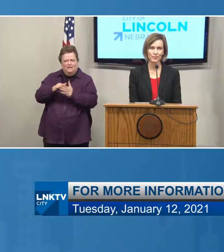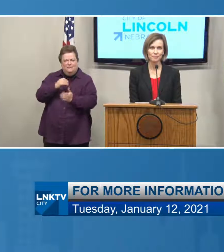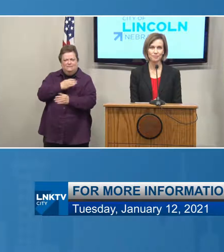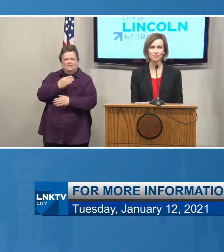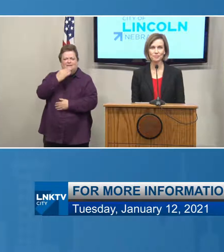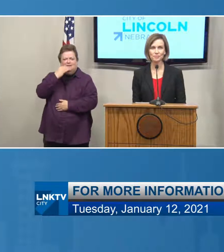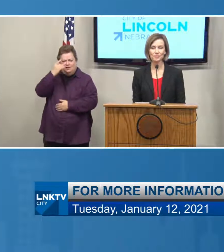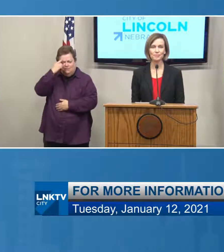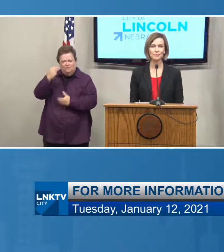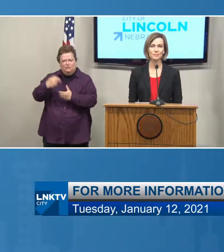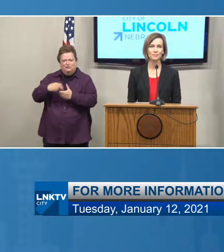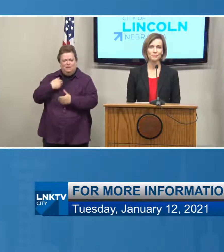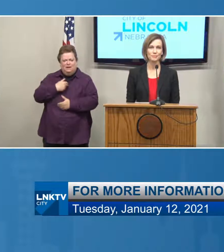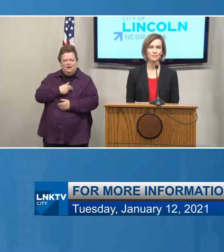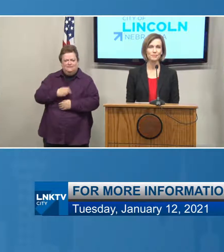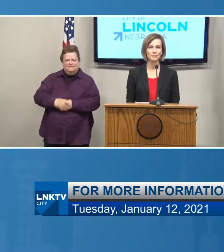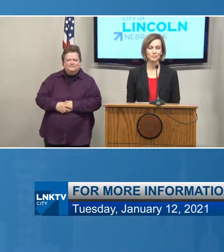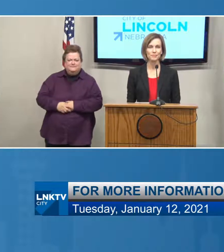being here.